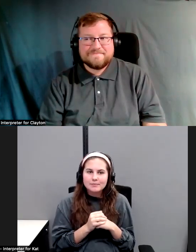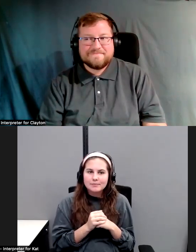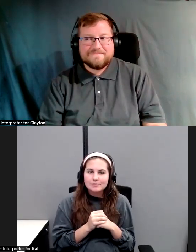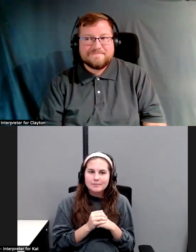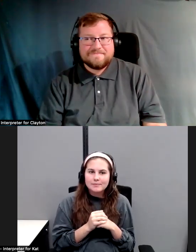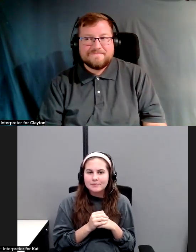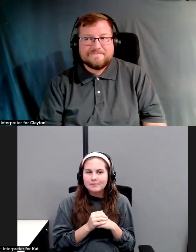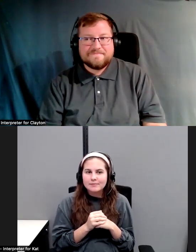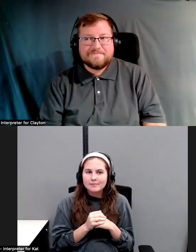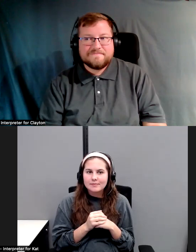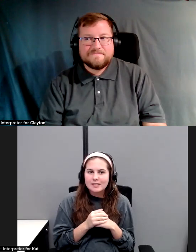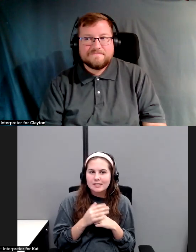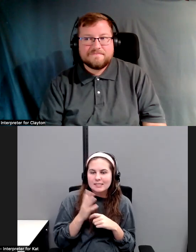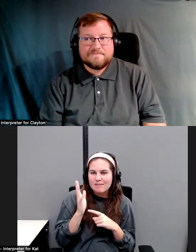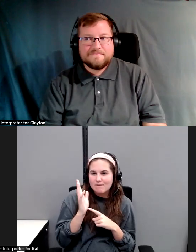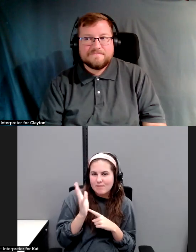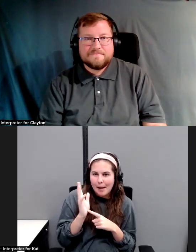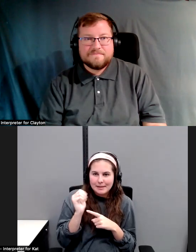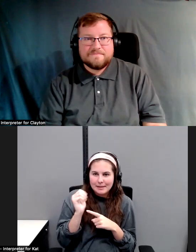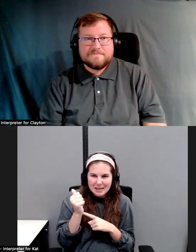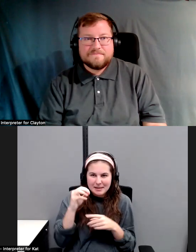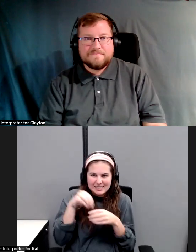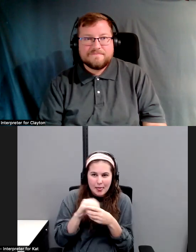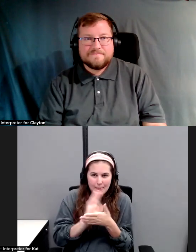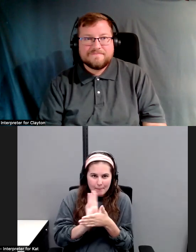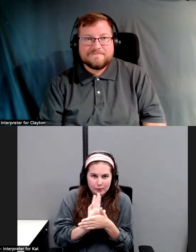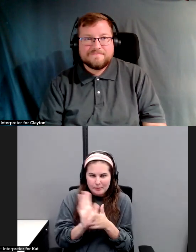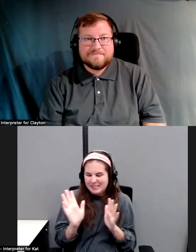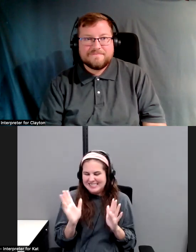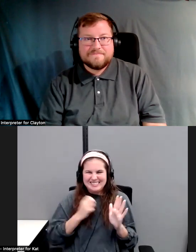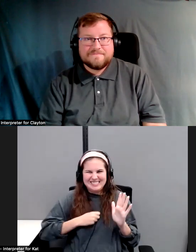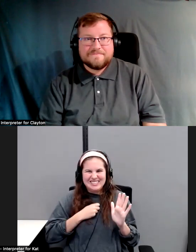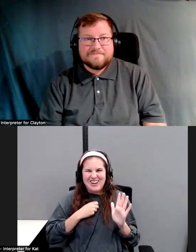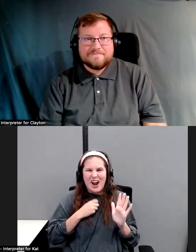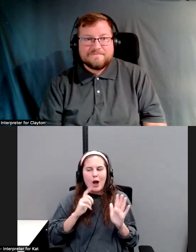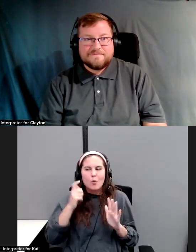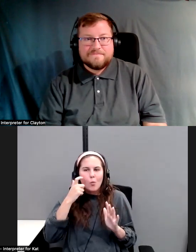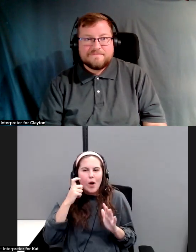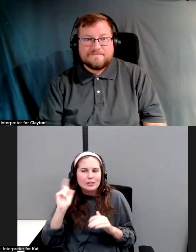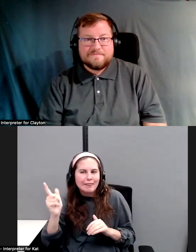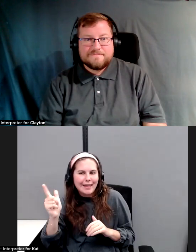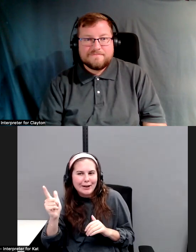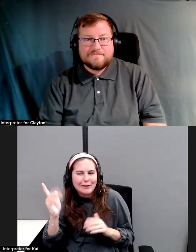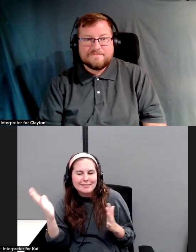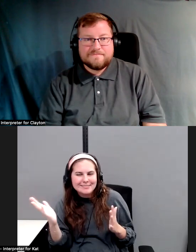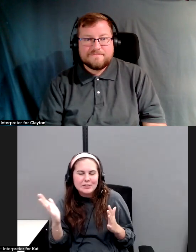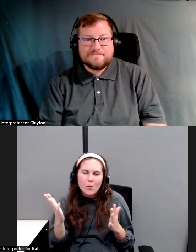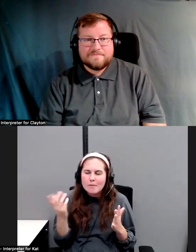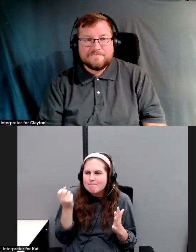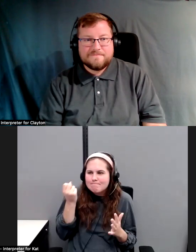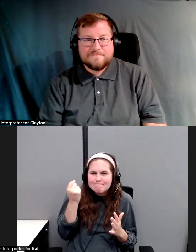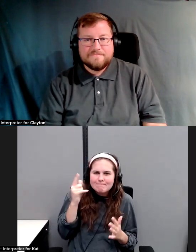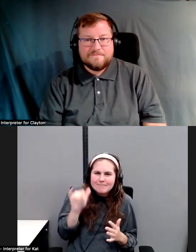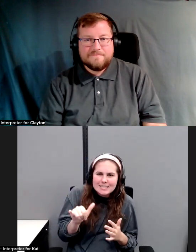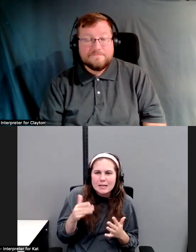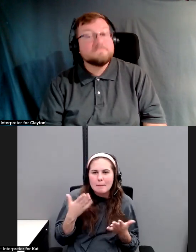5-10 minutes into the movie. Nope. I'm sorry, I'll try again later, you know. So I get that because maybe bad